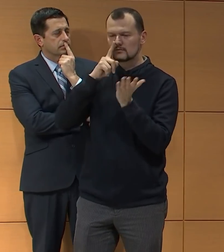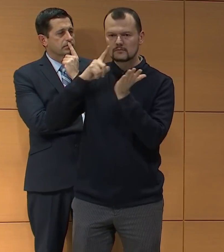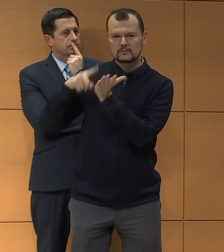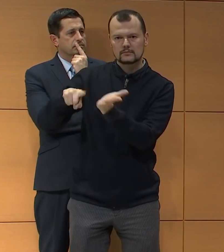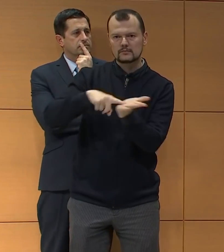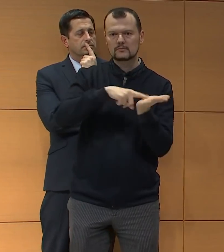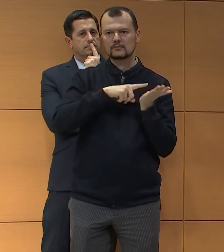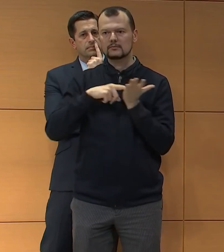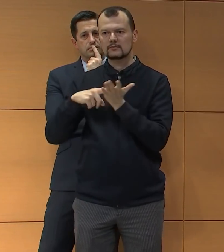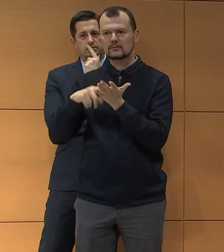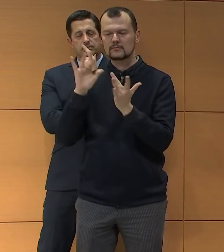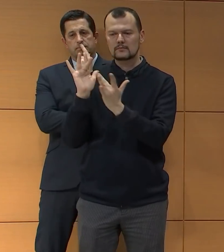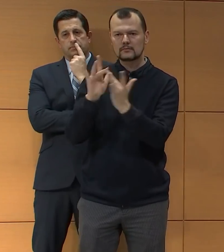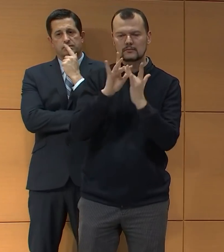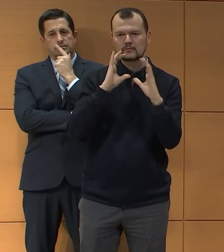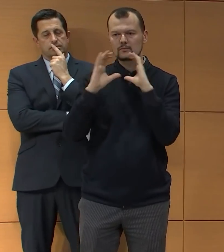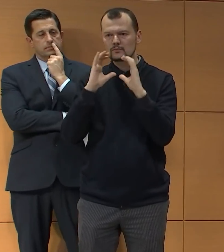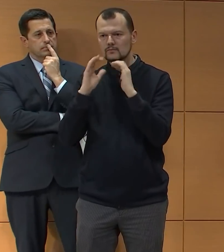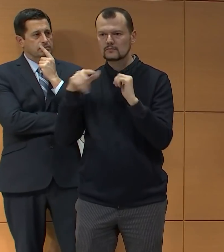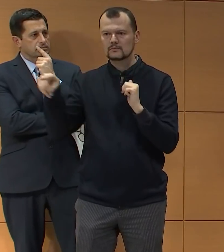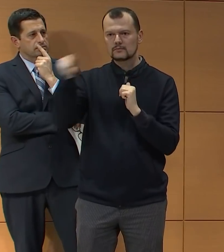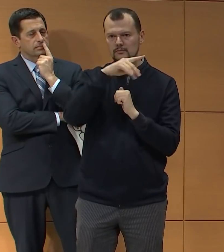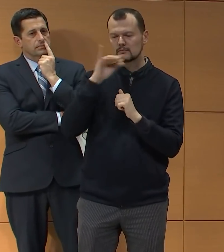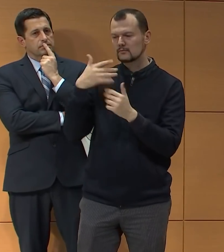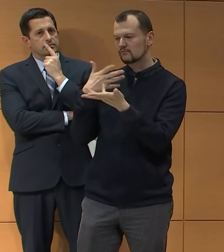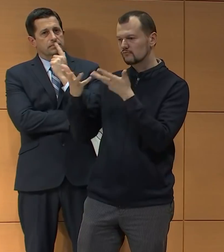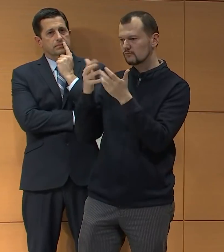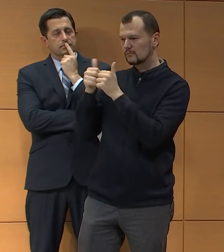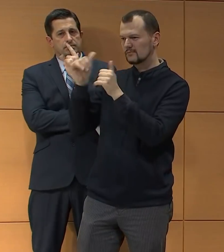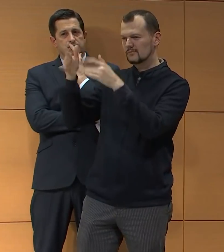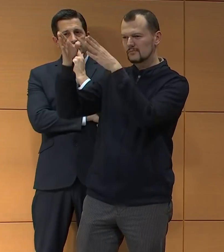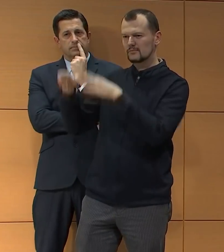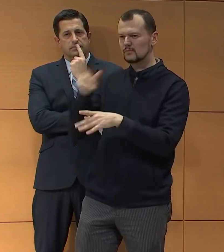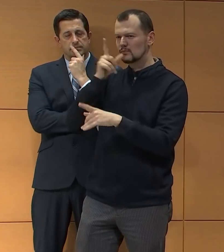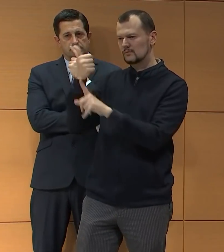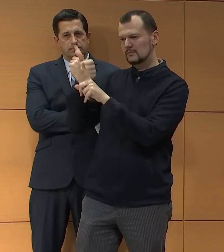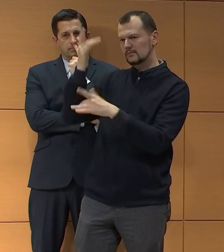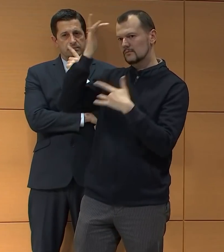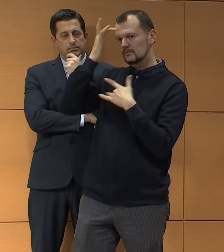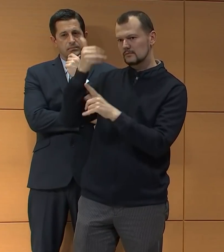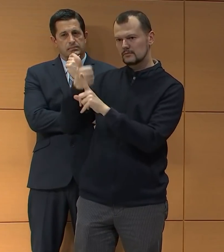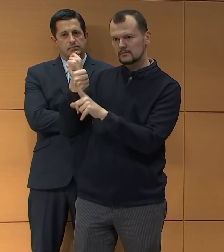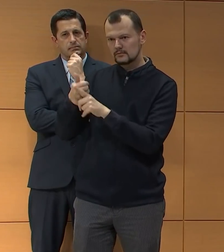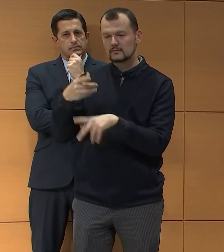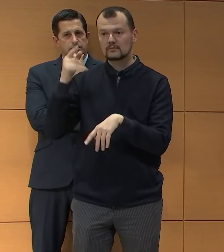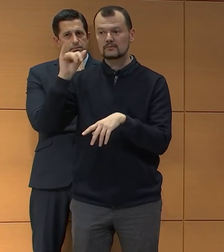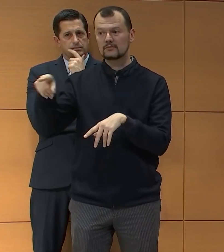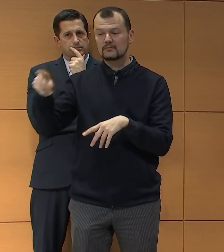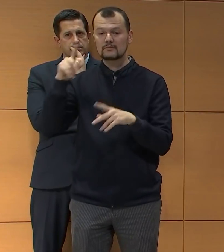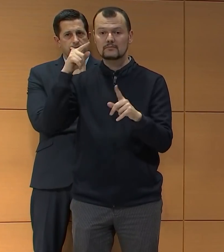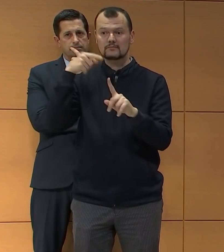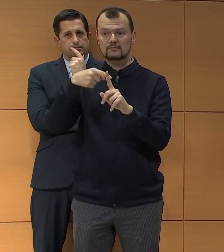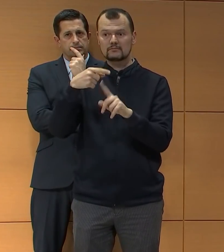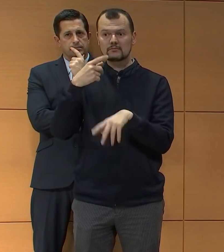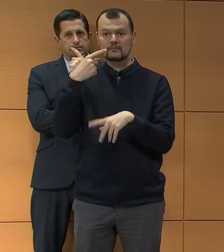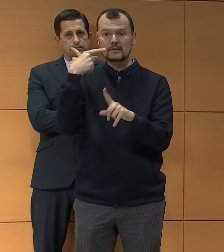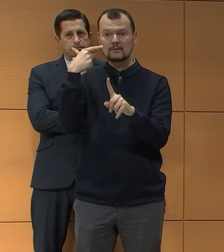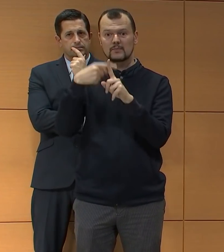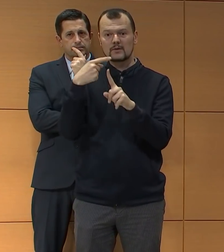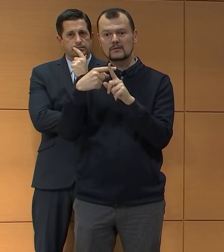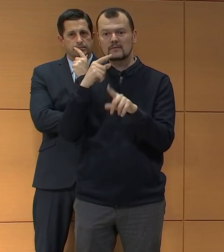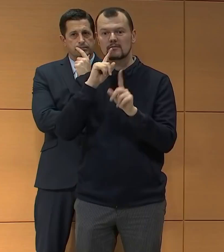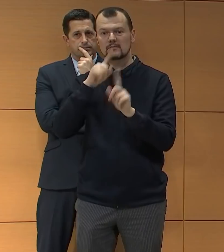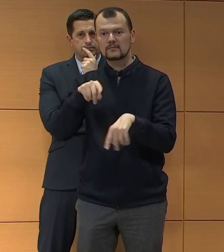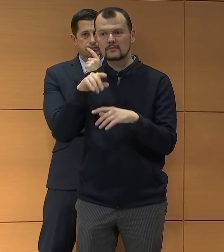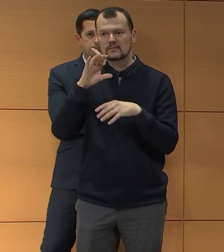for results of tests to come back positive before we do the contact investigation, because when that happens, you have no